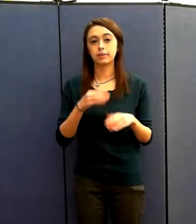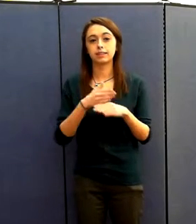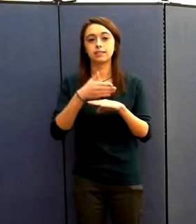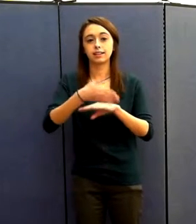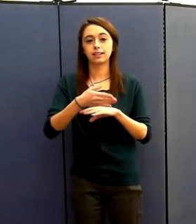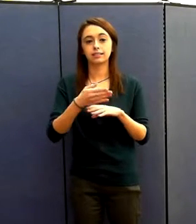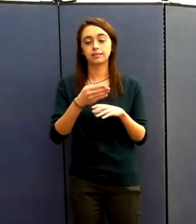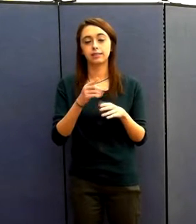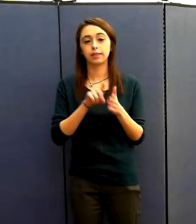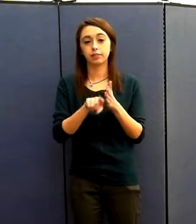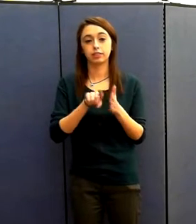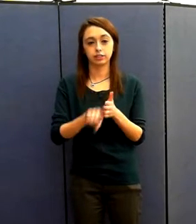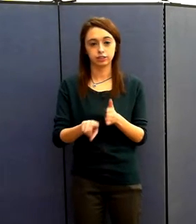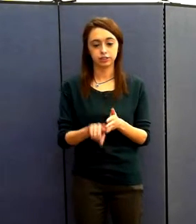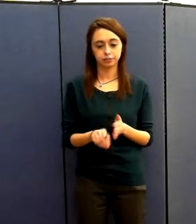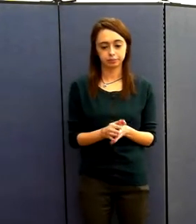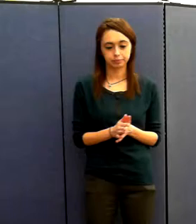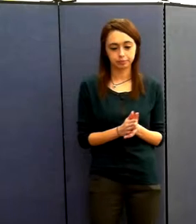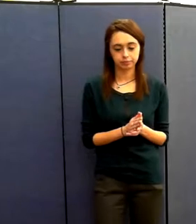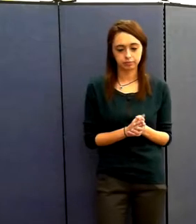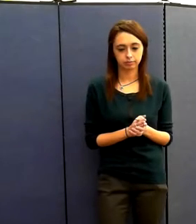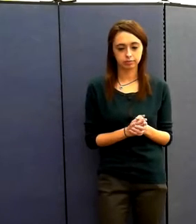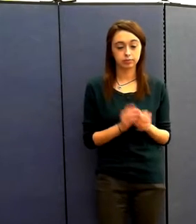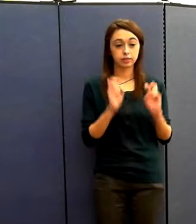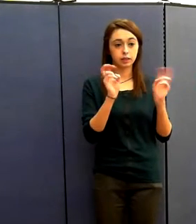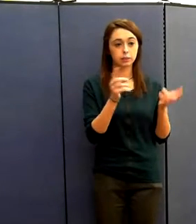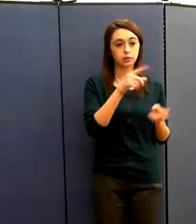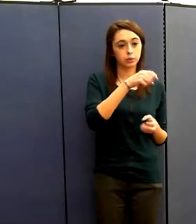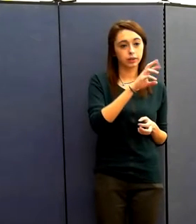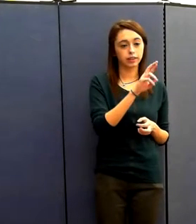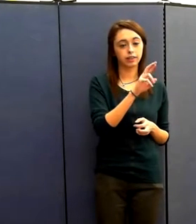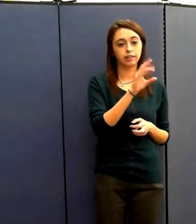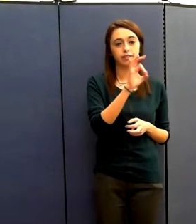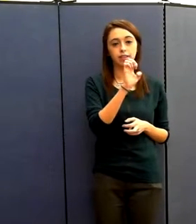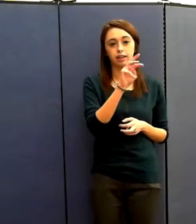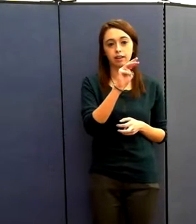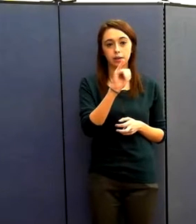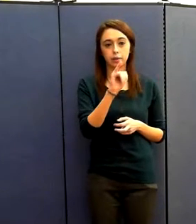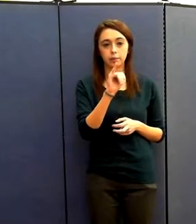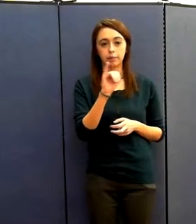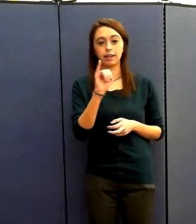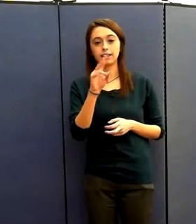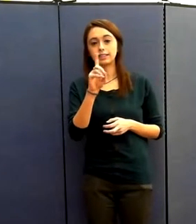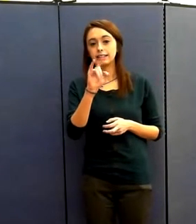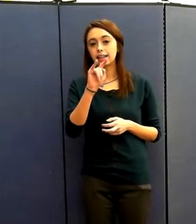So the topic is queer femme identity and intercultural communication.